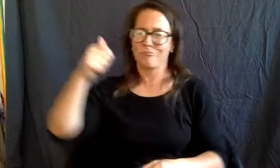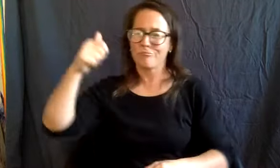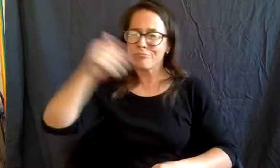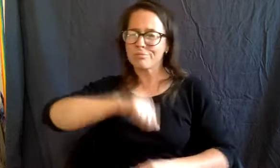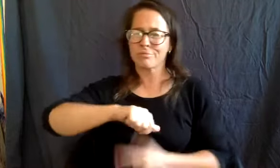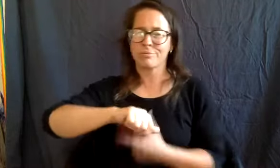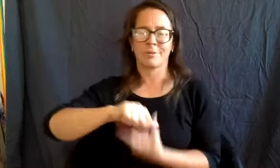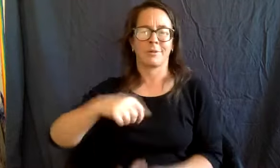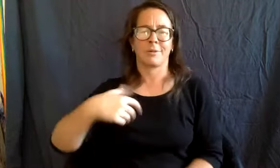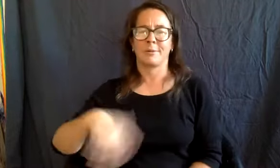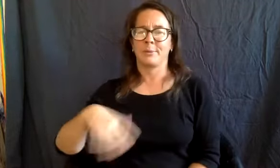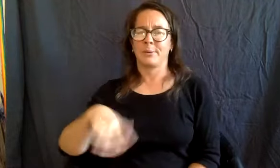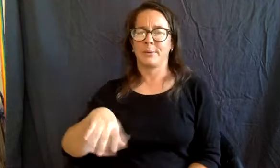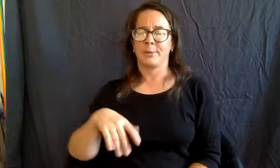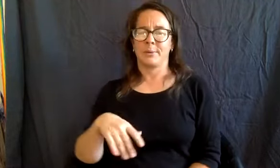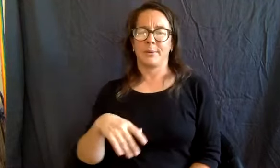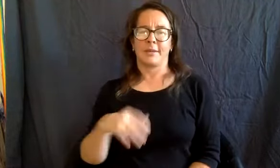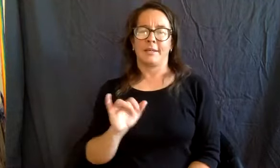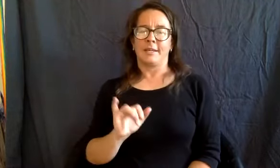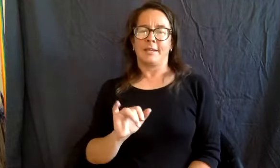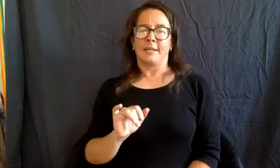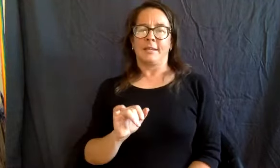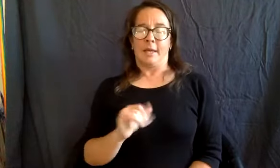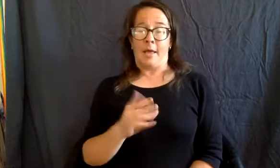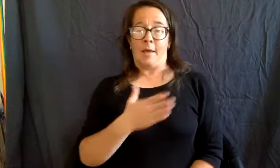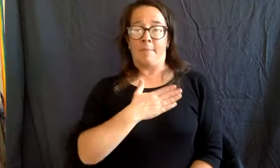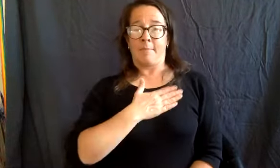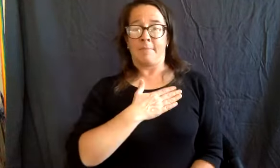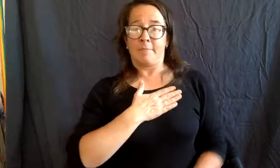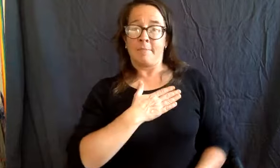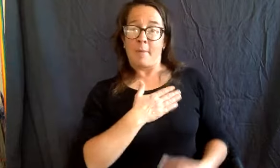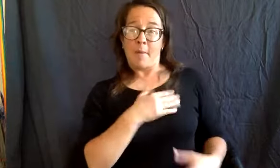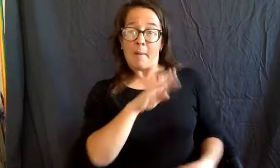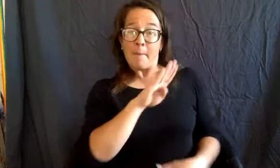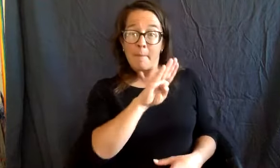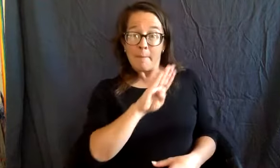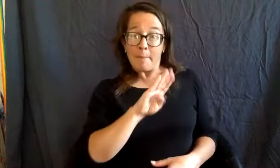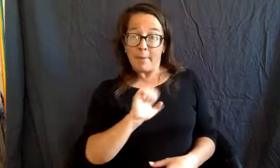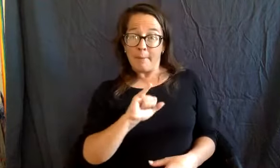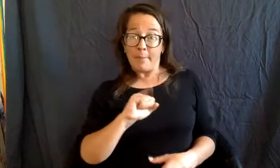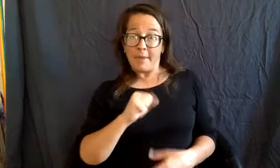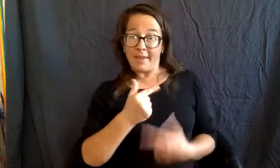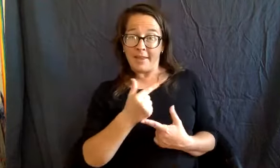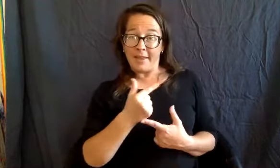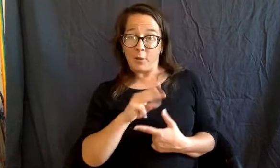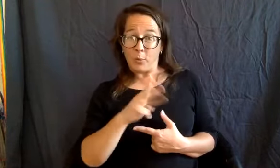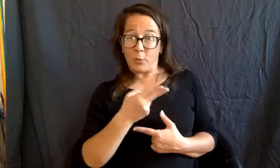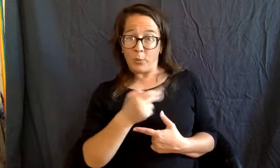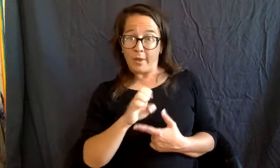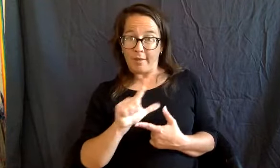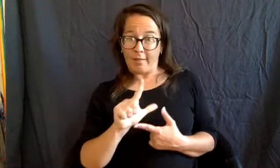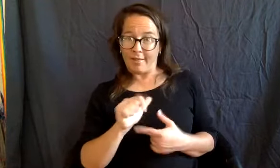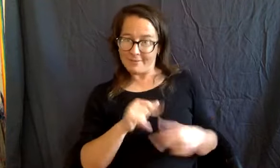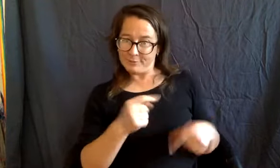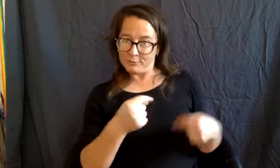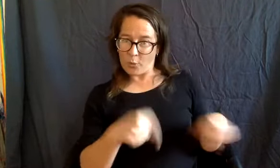the time dads would come home and he'd pass out on the floor, and me and my brother would build castles on top of them out of building blocks and stuff like that. And